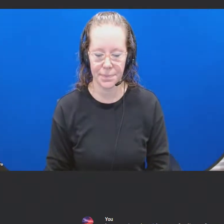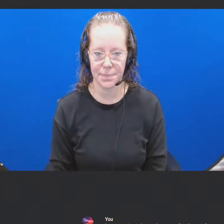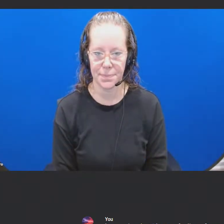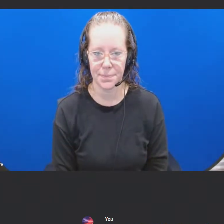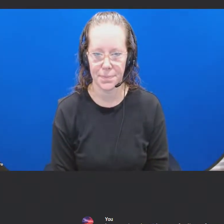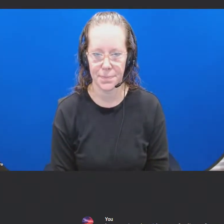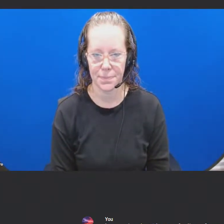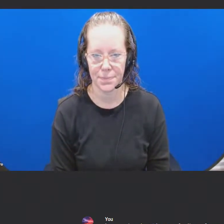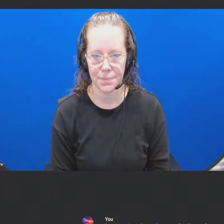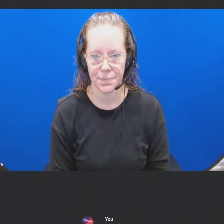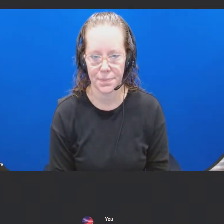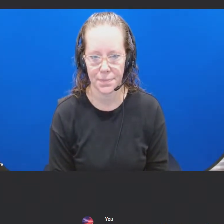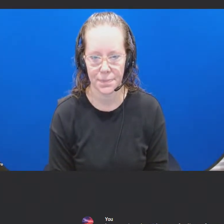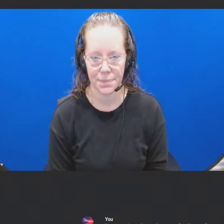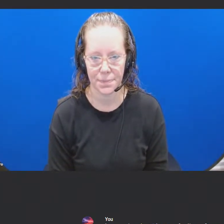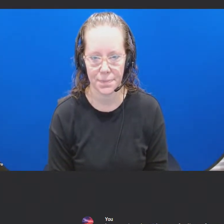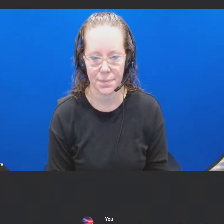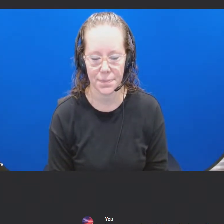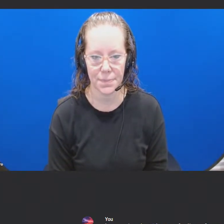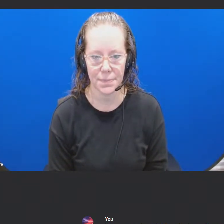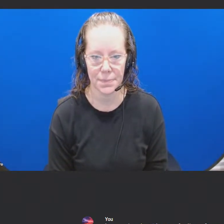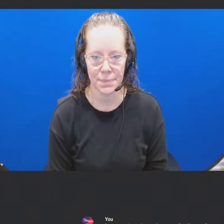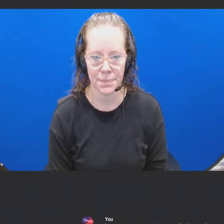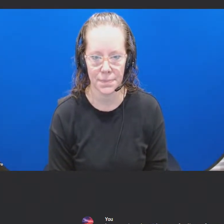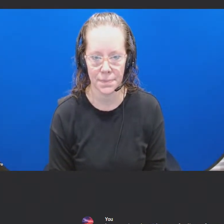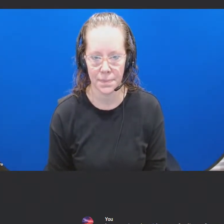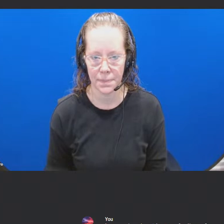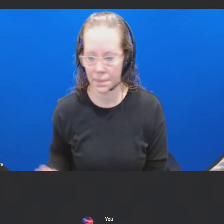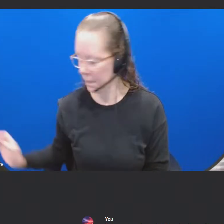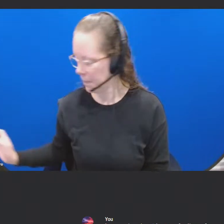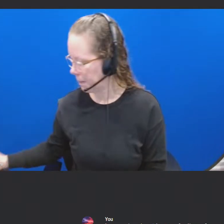I'll just give you a minute. 15 seconds behind.